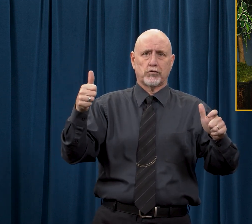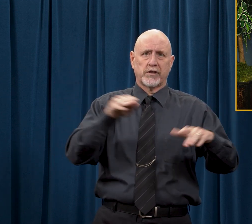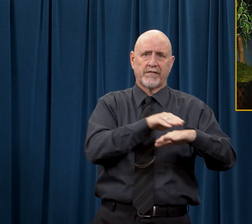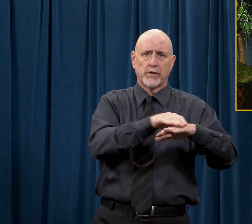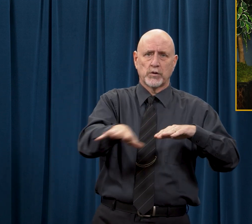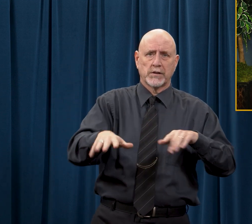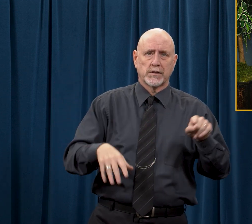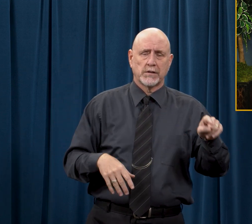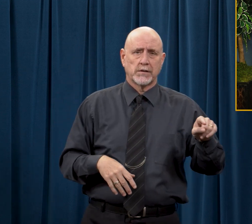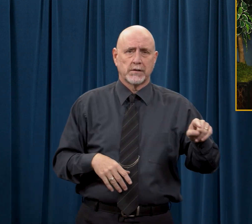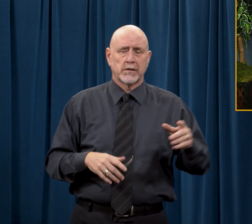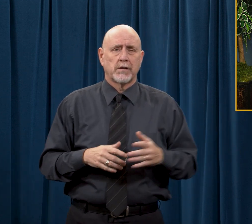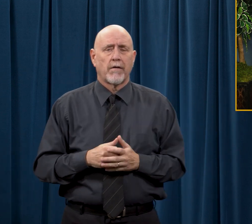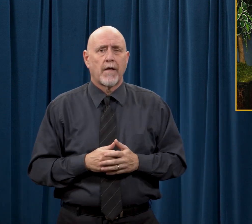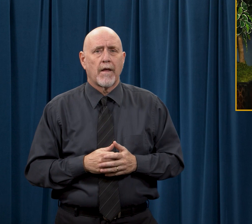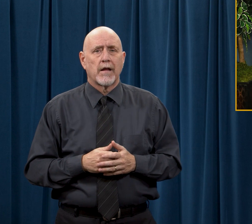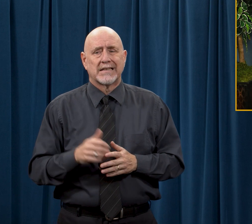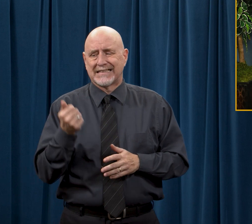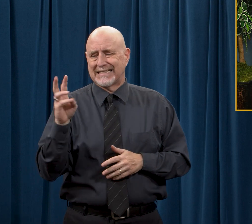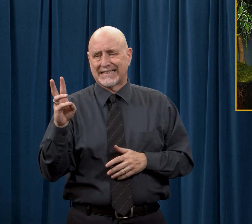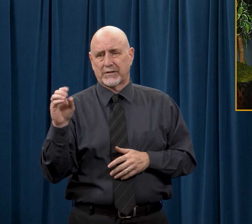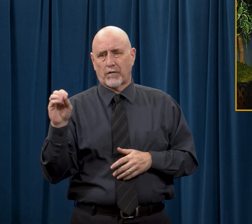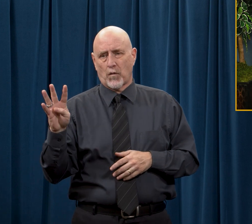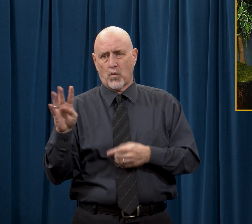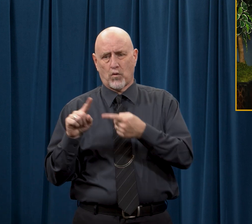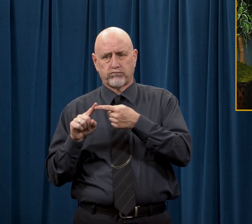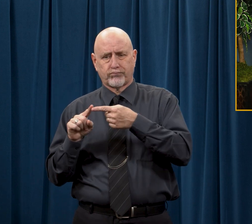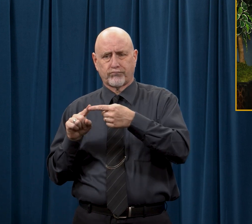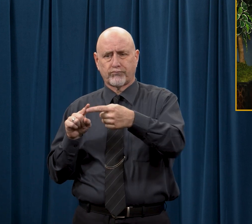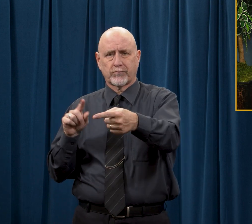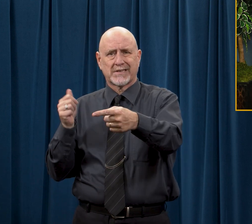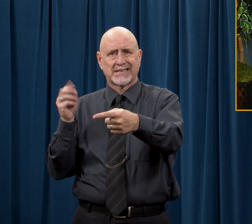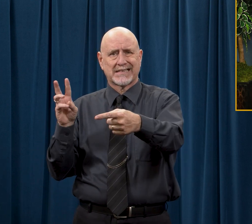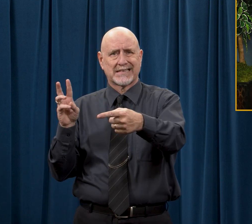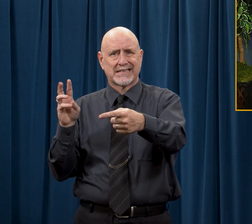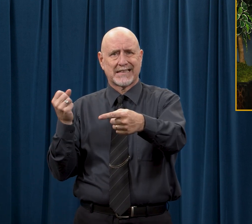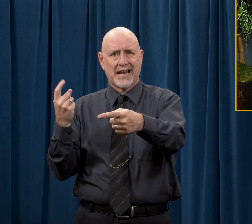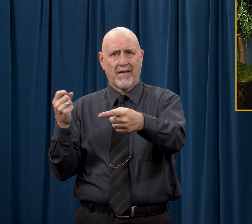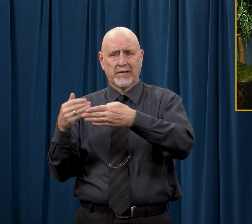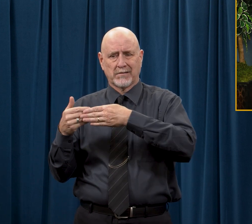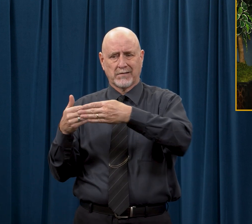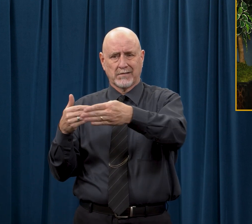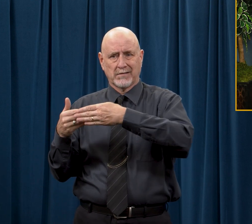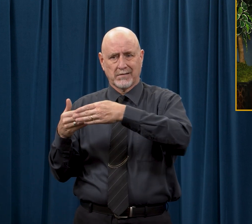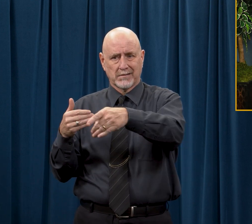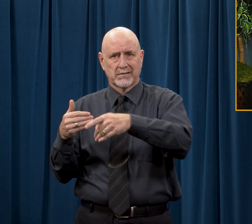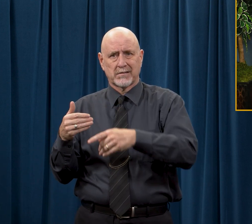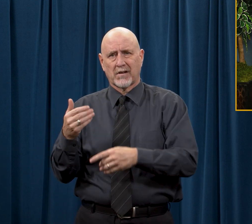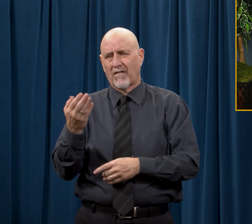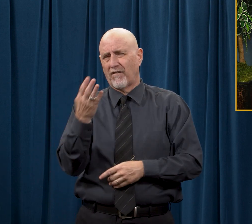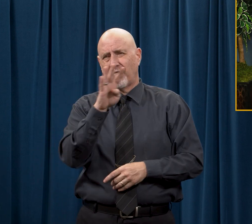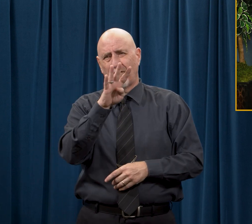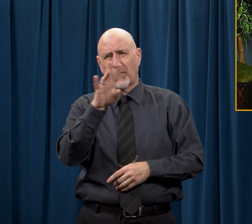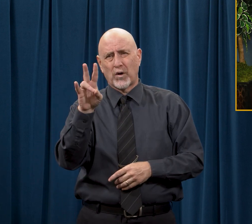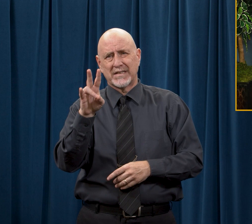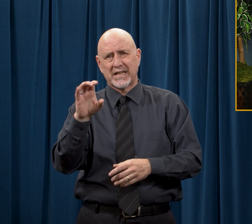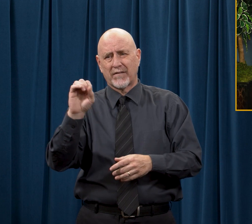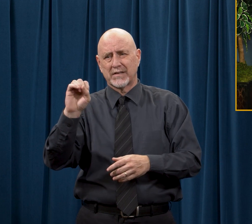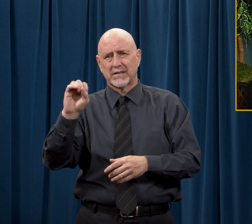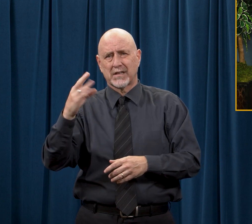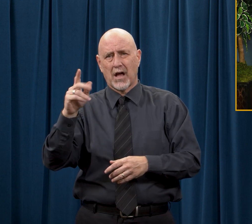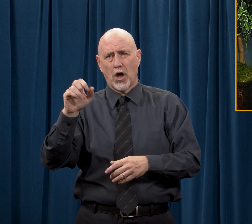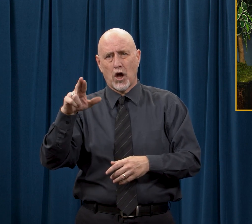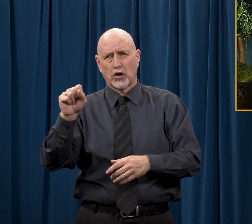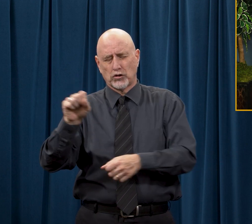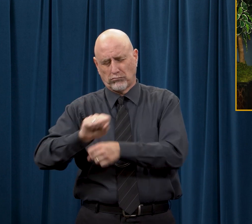wider scope of influence. So from 1604 to 1611, some